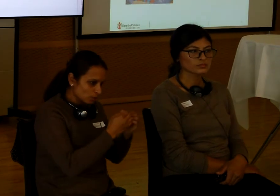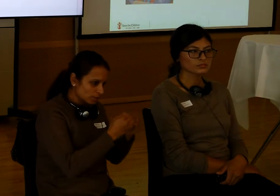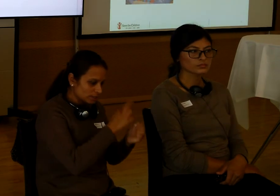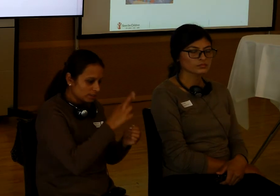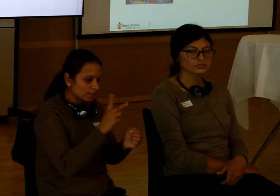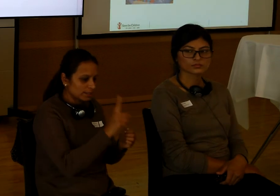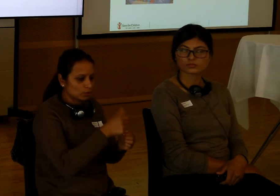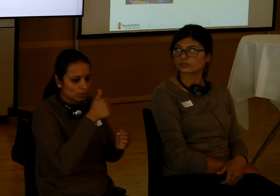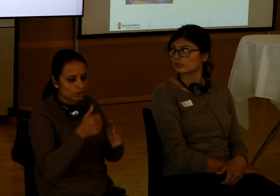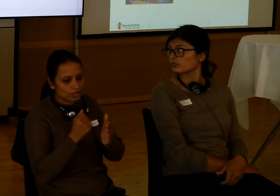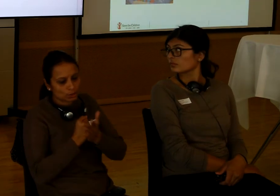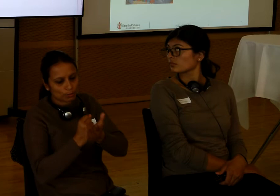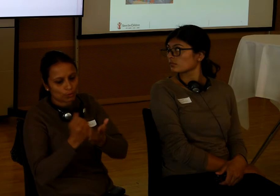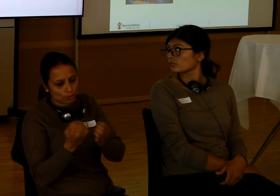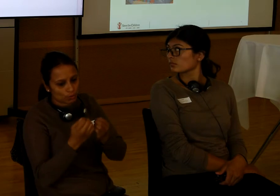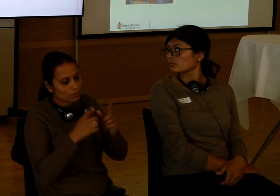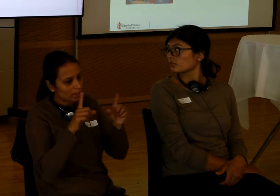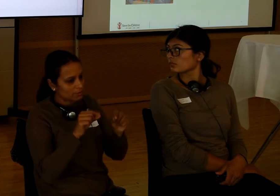other.